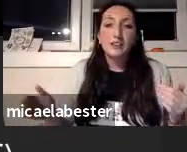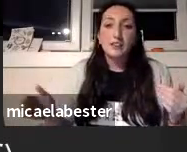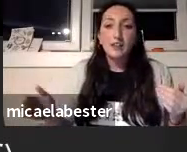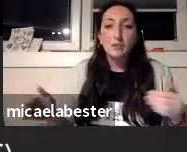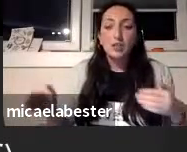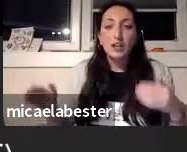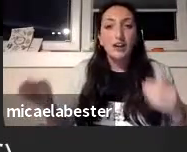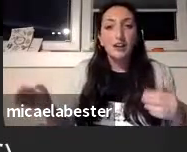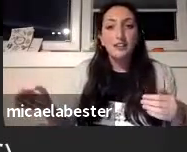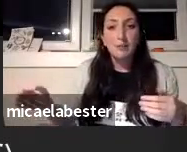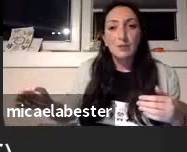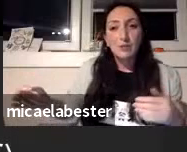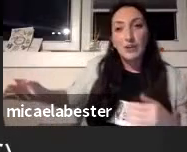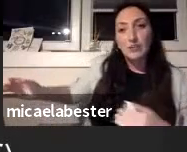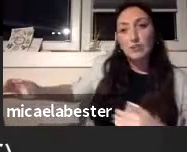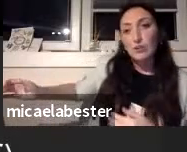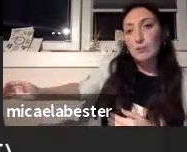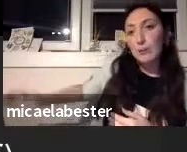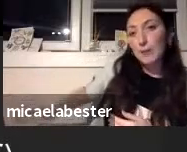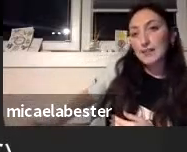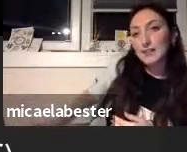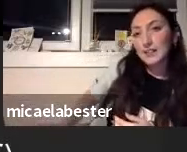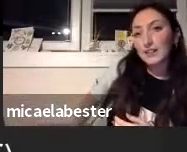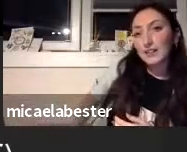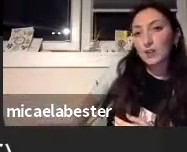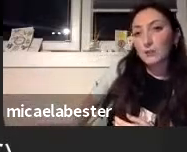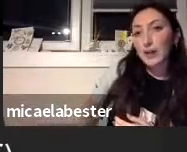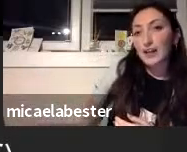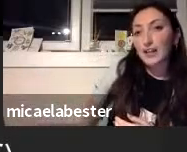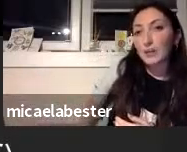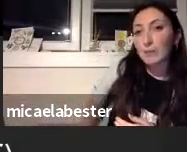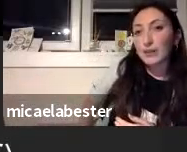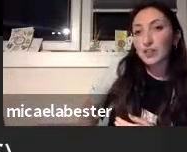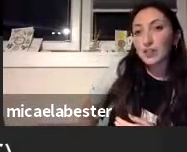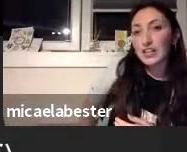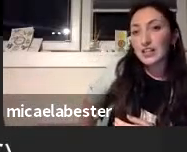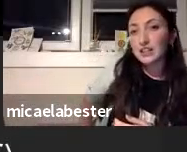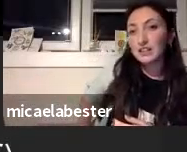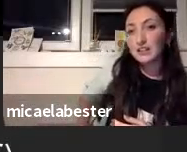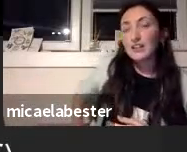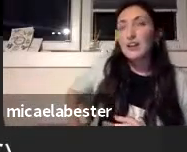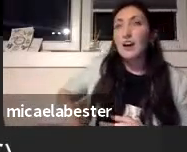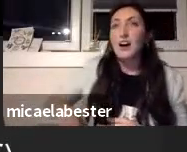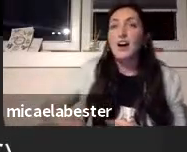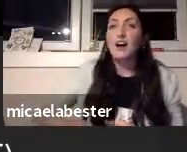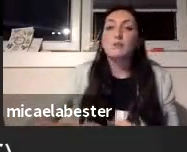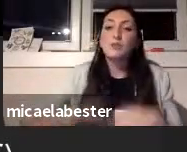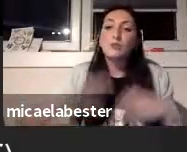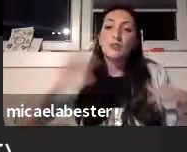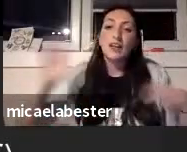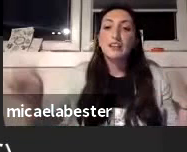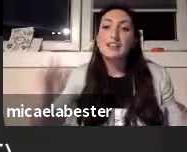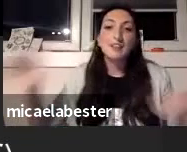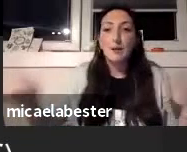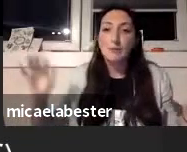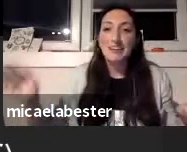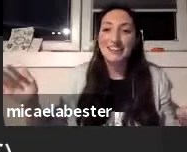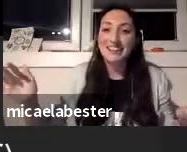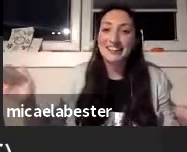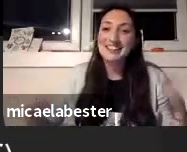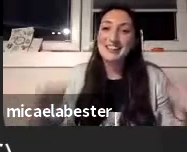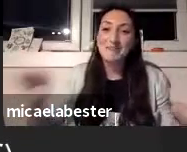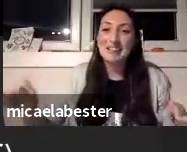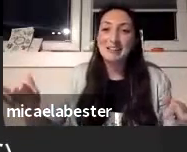for ASDA, which I can't demonstrate on Zoom, but it basically involves patting your butt cheek. So like there's